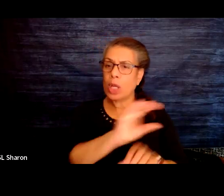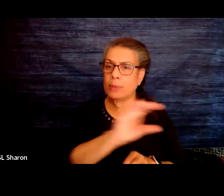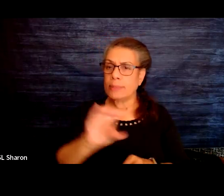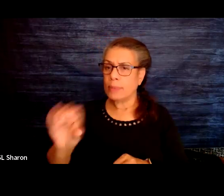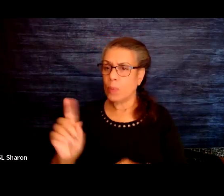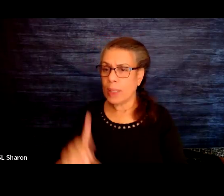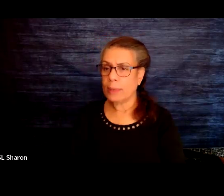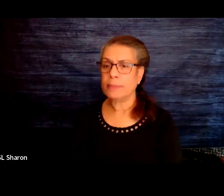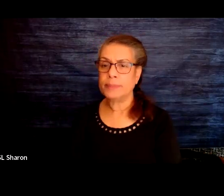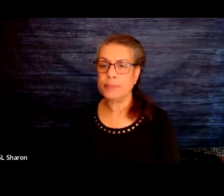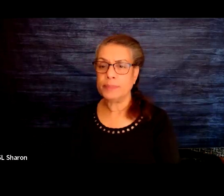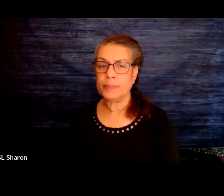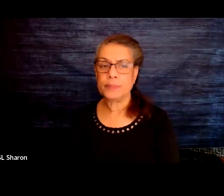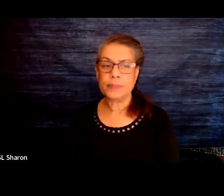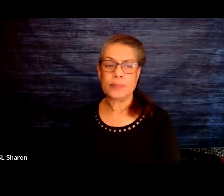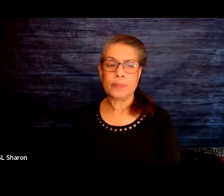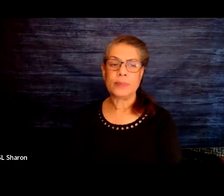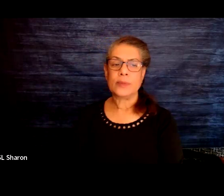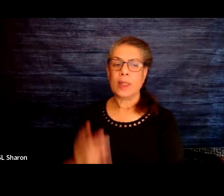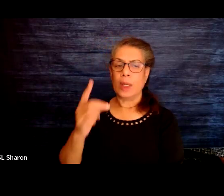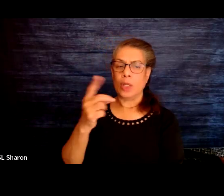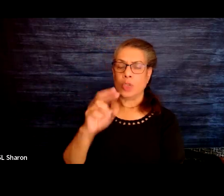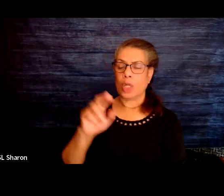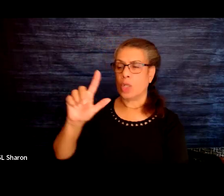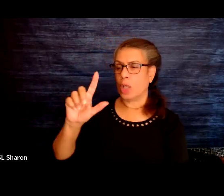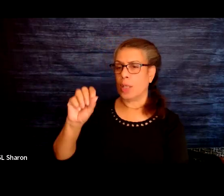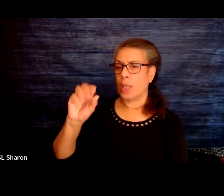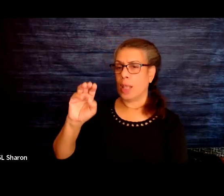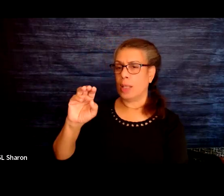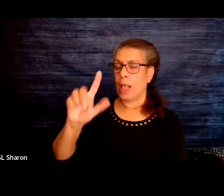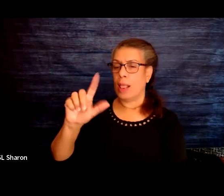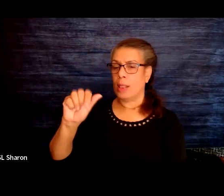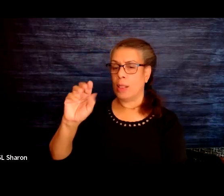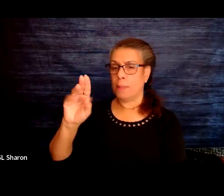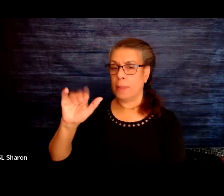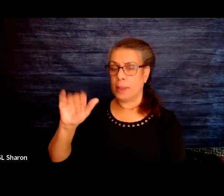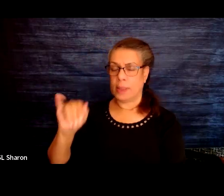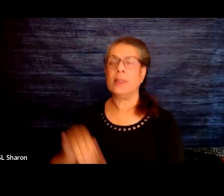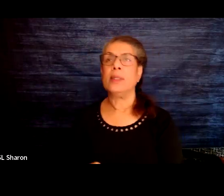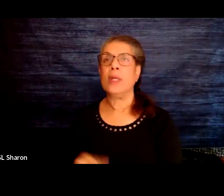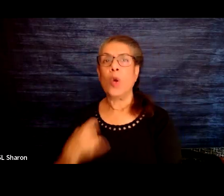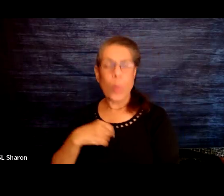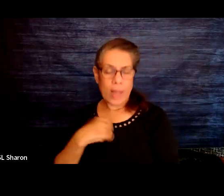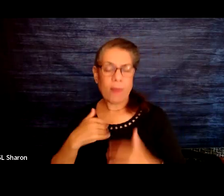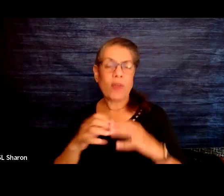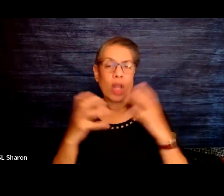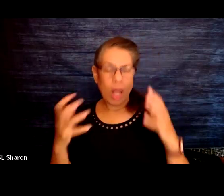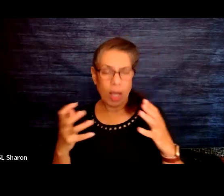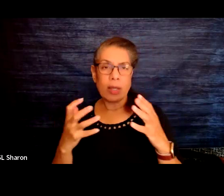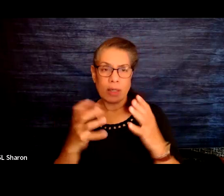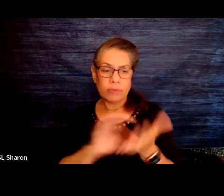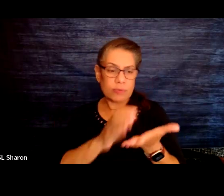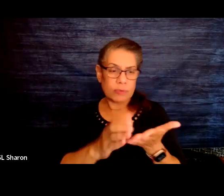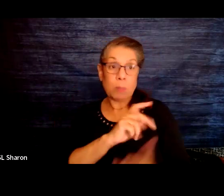we can bring more data when we come back in the spring as well. But what we have is, you know, really a good swath of quantitative and qualitative data on this. So